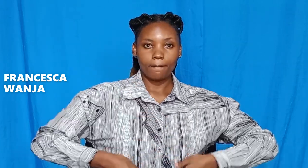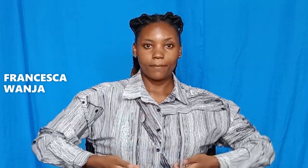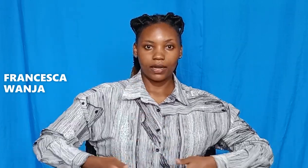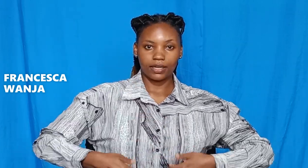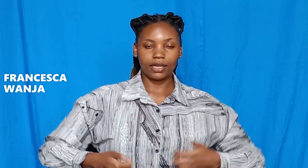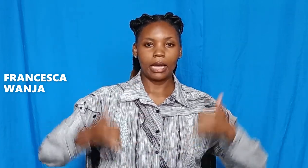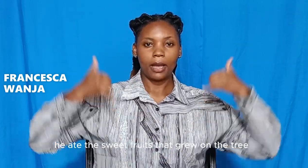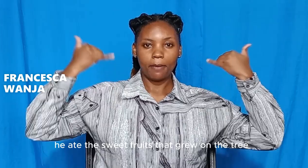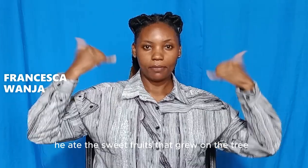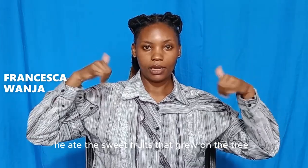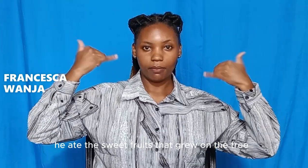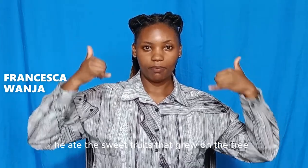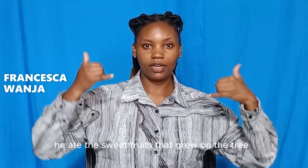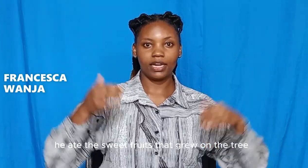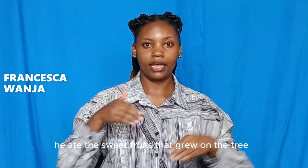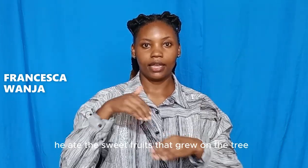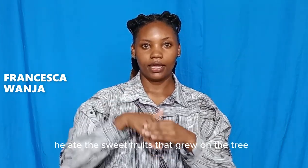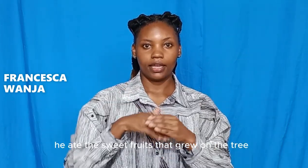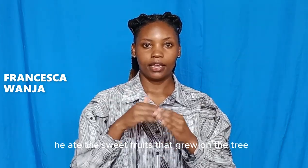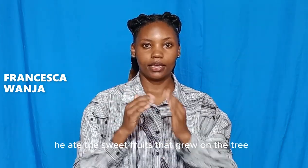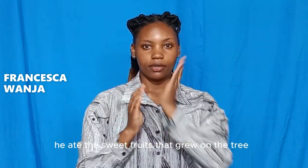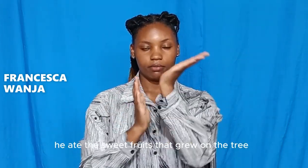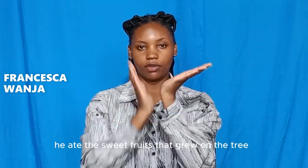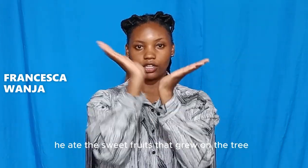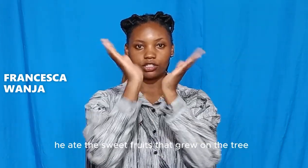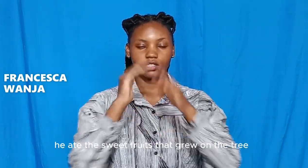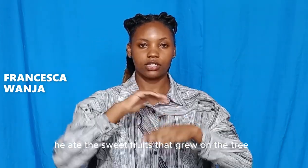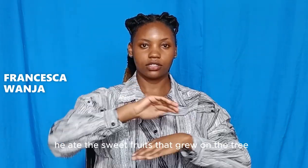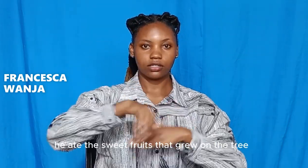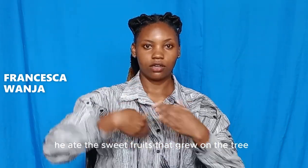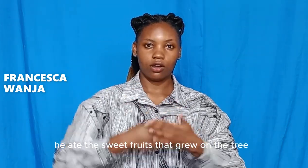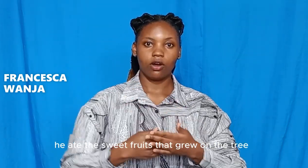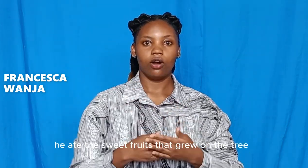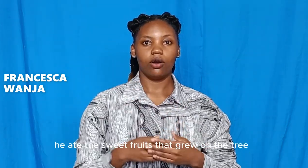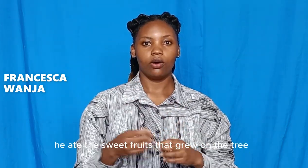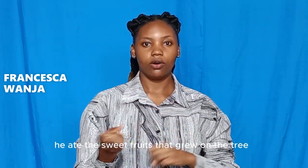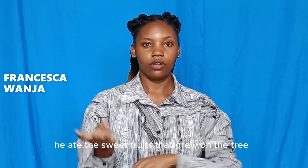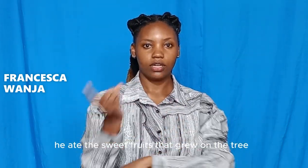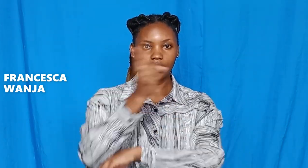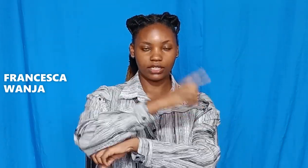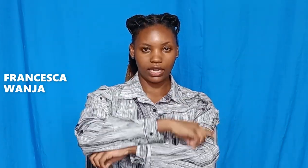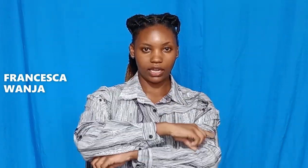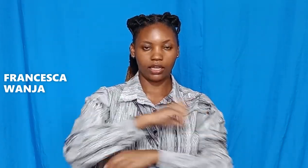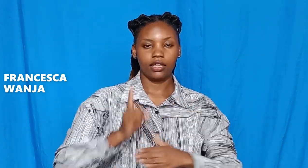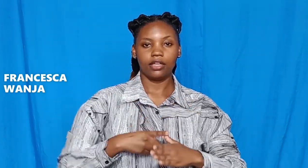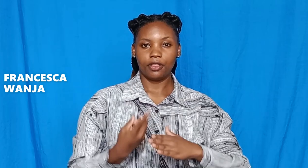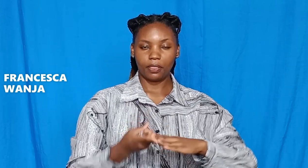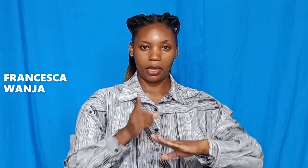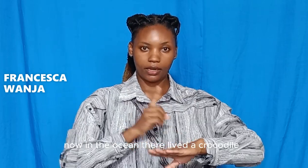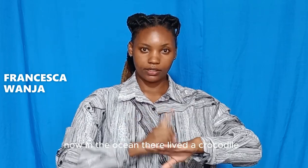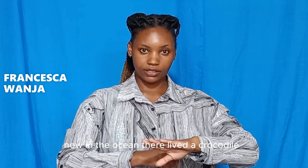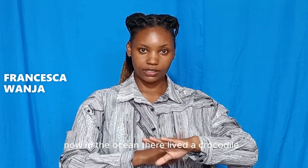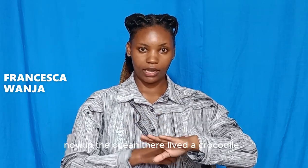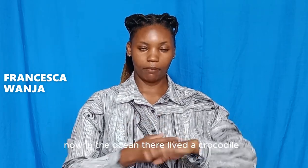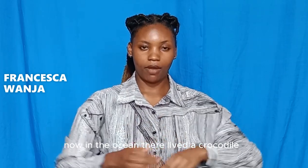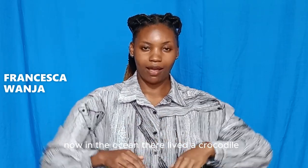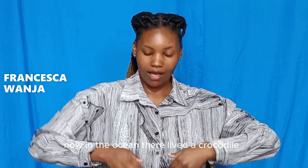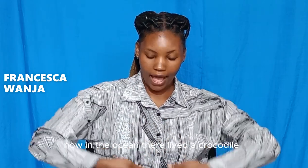he ate the sweet fruits that grew on the tree. Now, in the